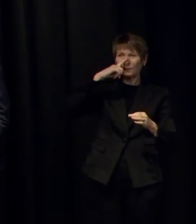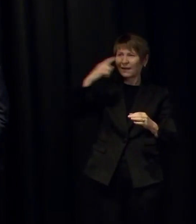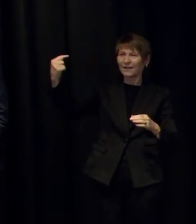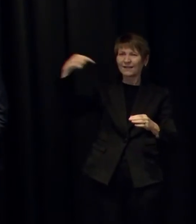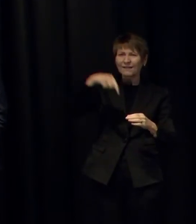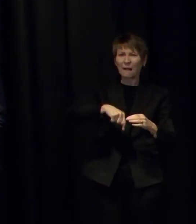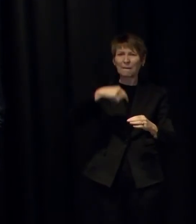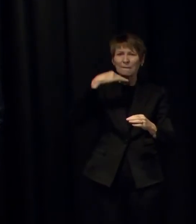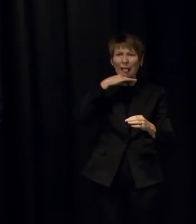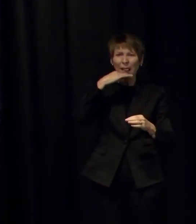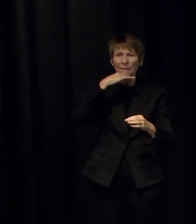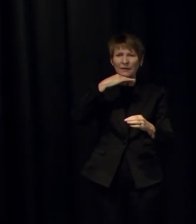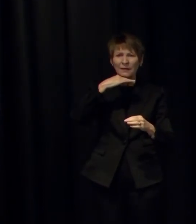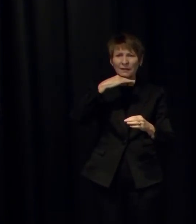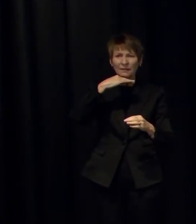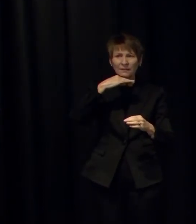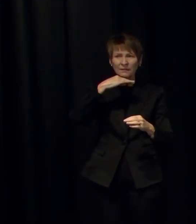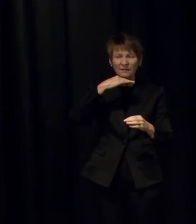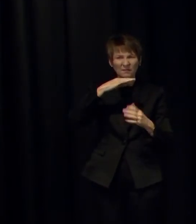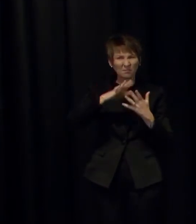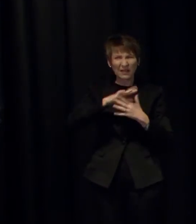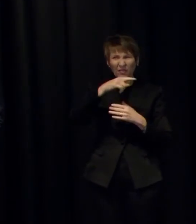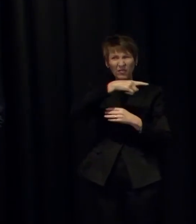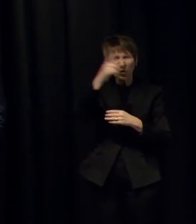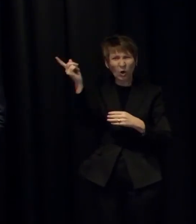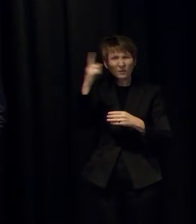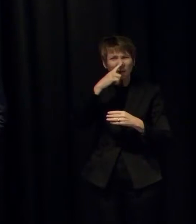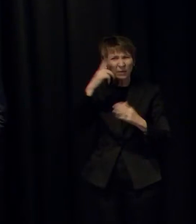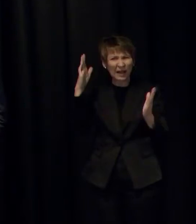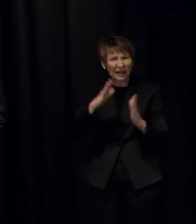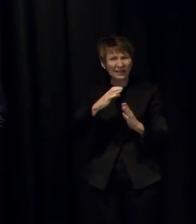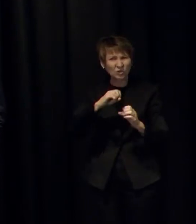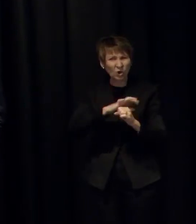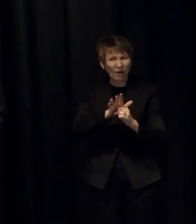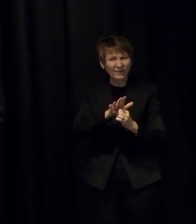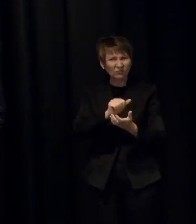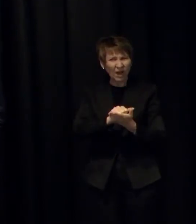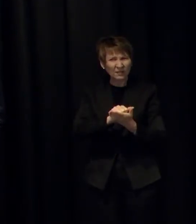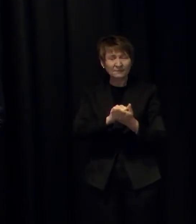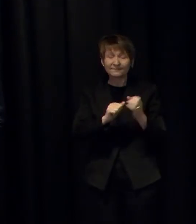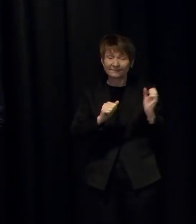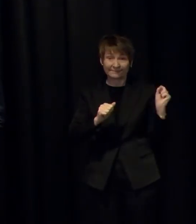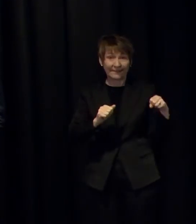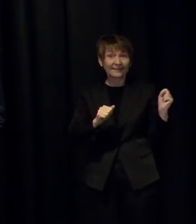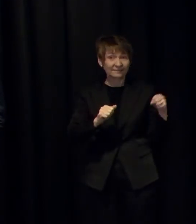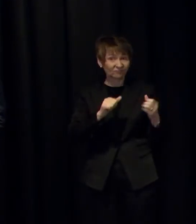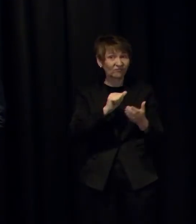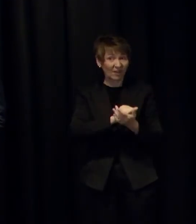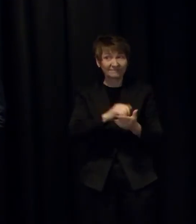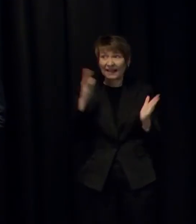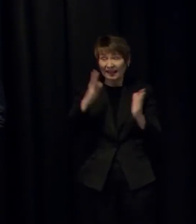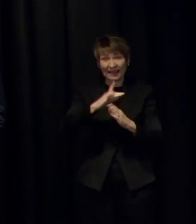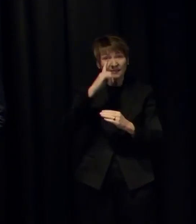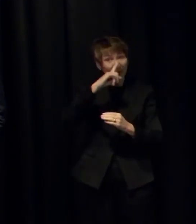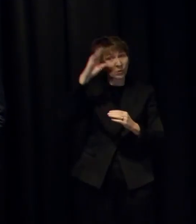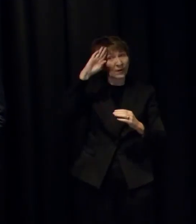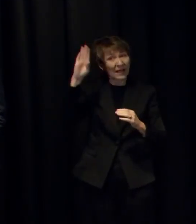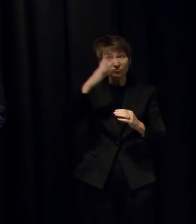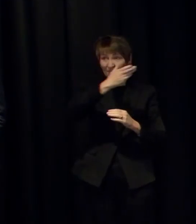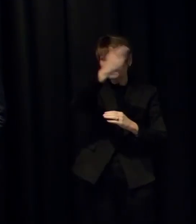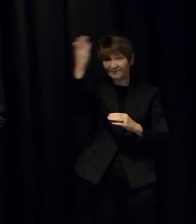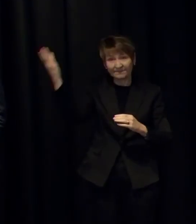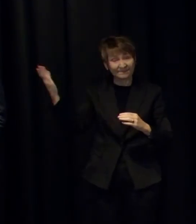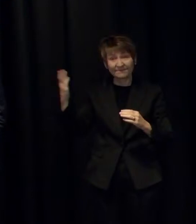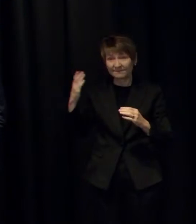Yeah, because that's what the case numbers tell us. That's what the case numbers tell us. That travel limit's scrapped. Does that mean that Melbournians can